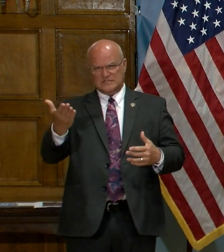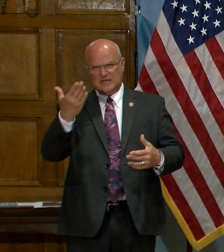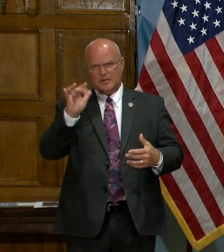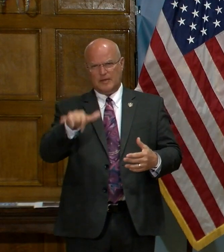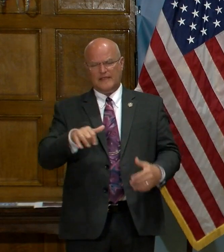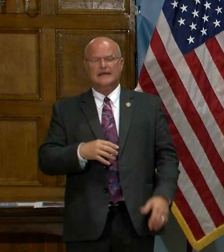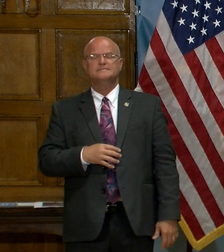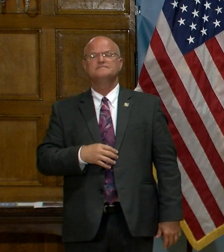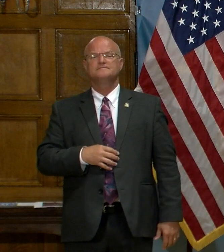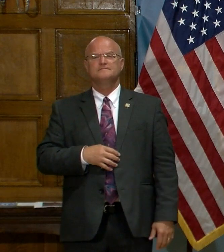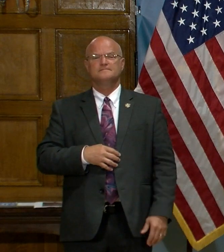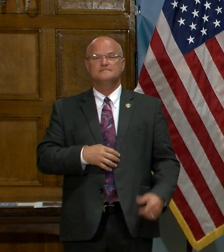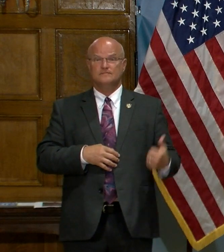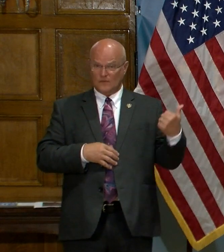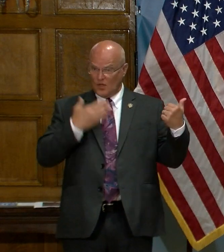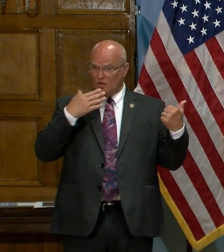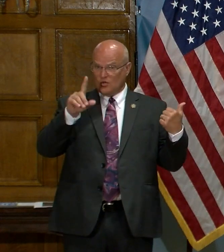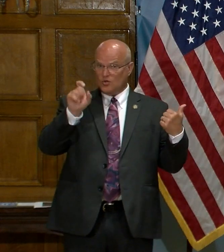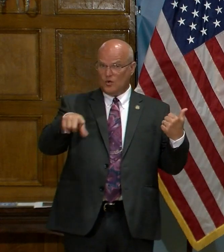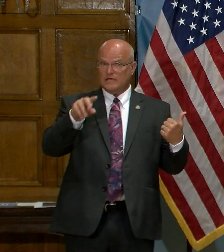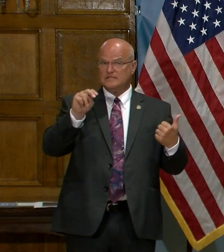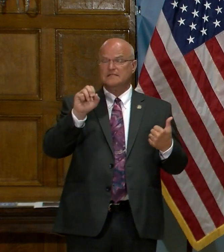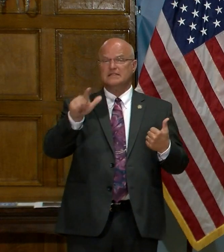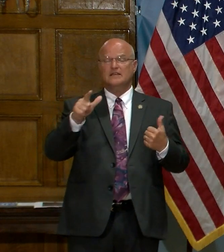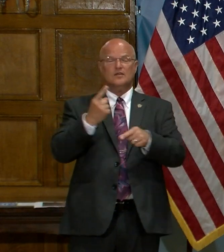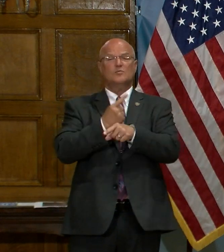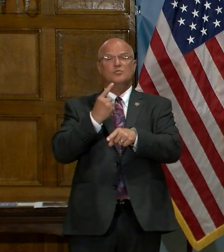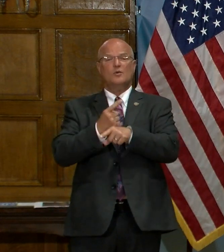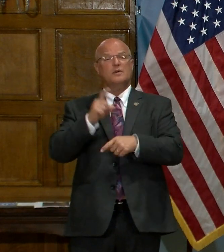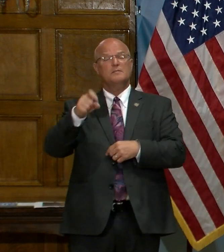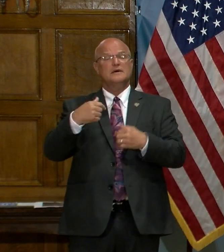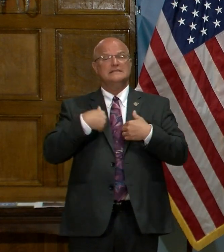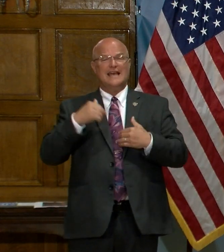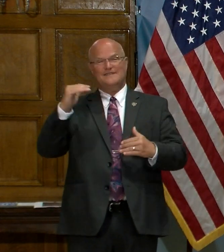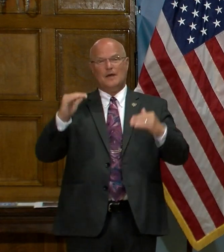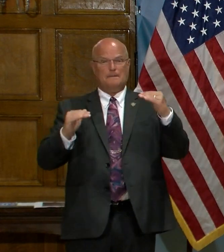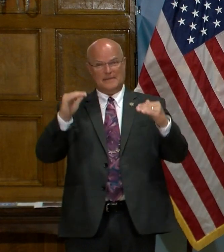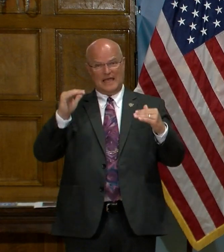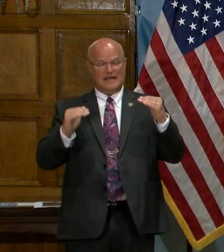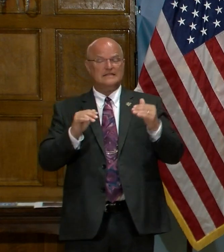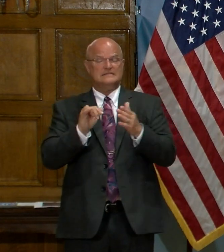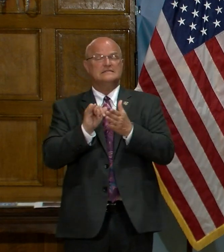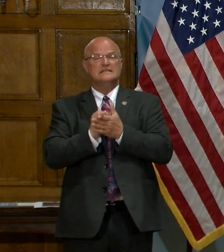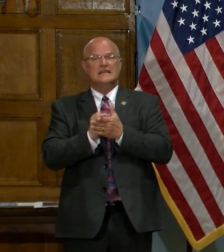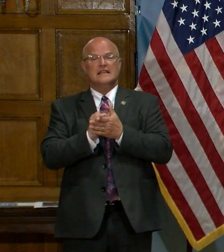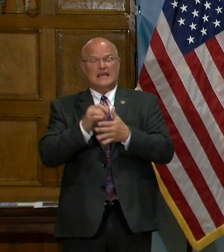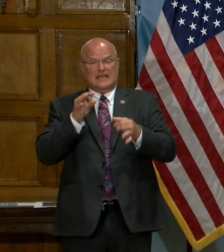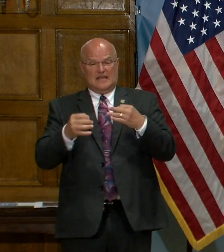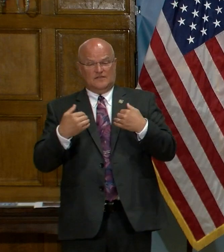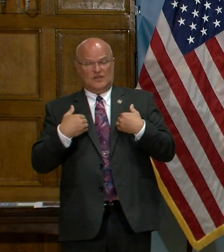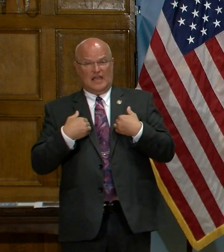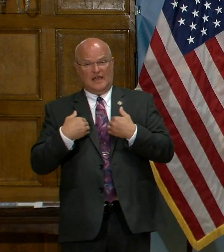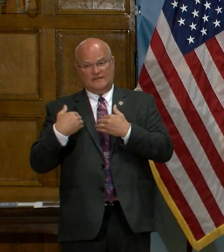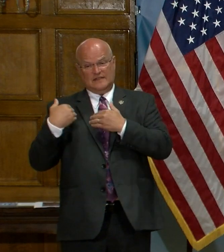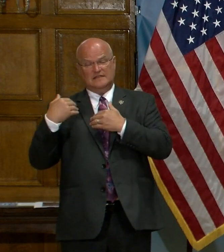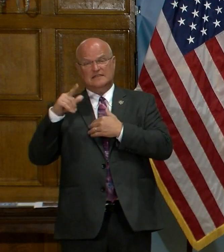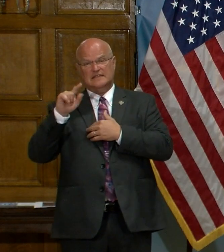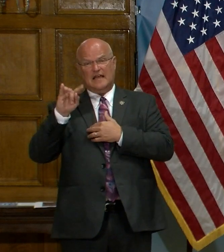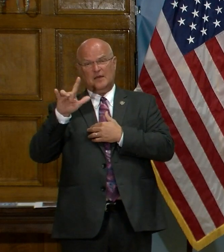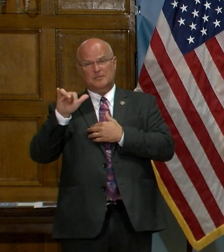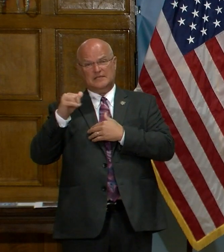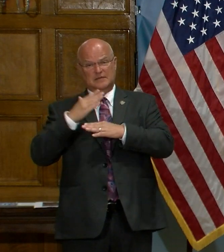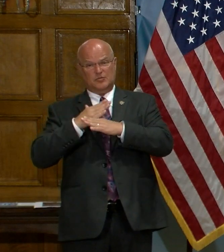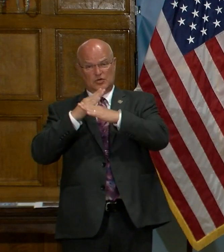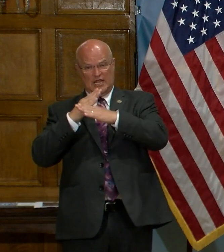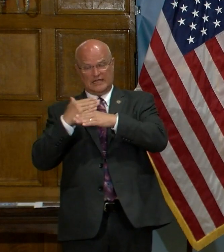on that. Well, it's a good question, very appropriate, and you have to have a balance that if you have liability